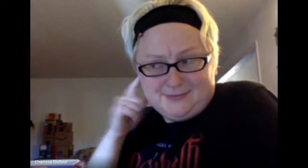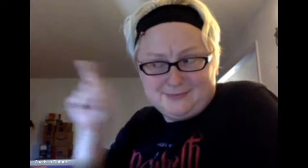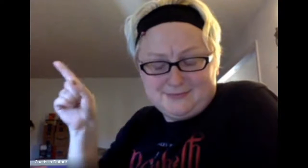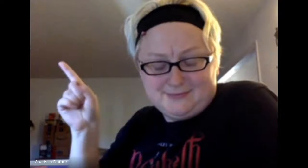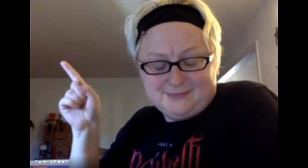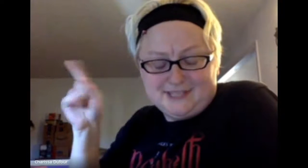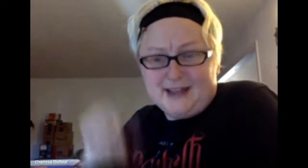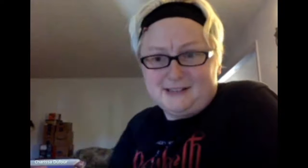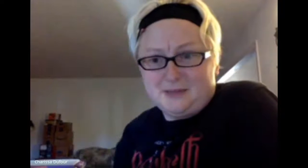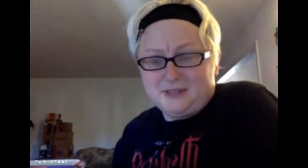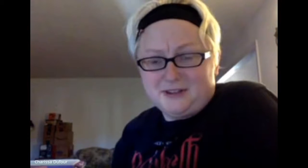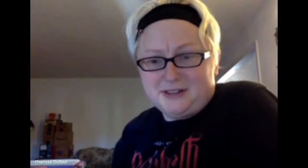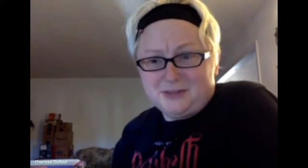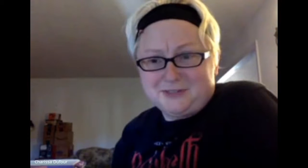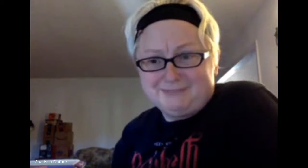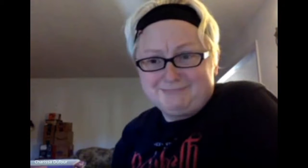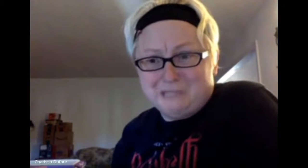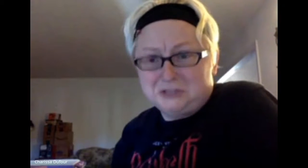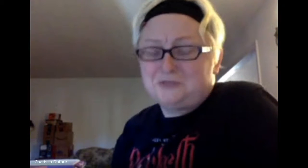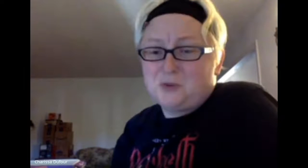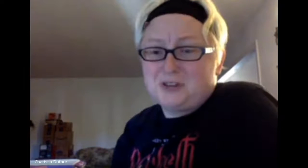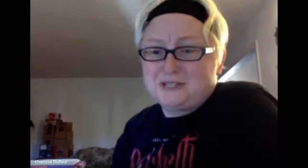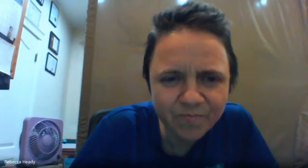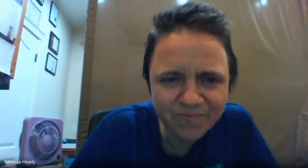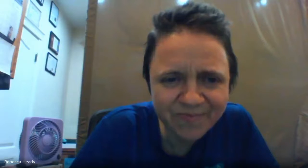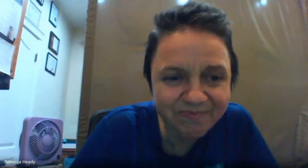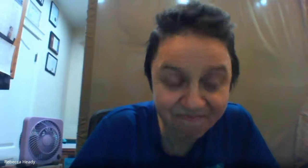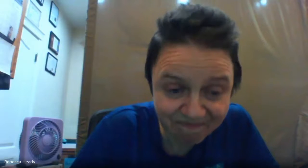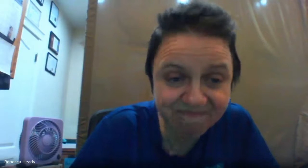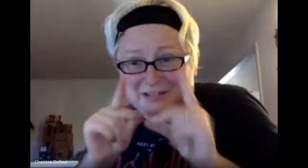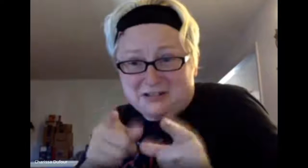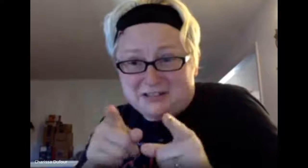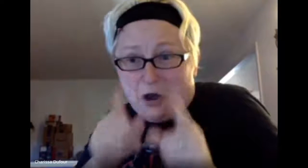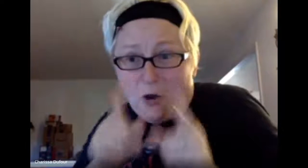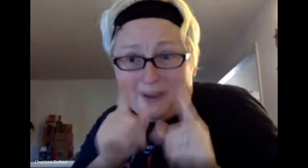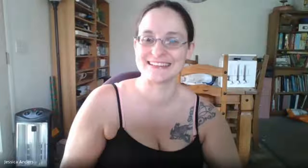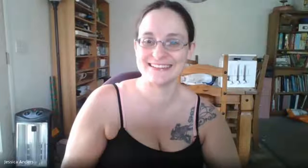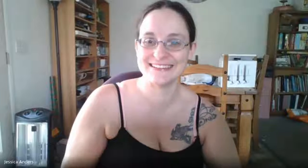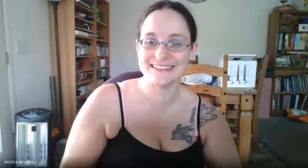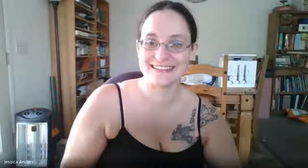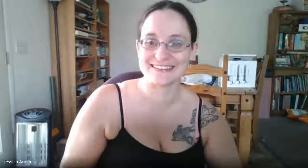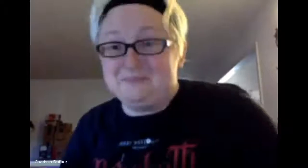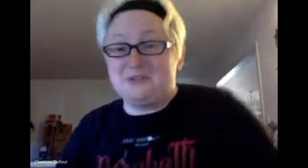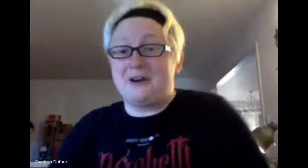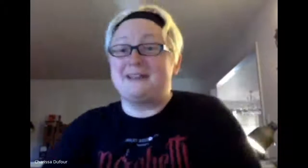sign club in their elementary. I learned it from one of those kids. Oh, okay. Always check. Sorry to interrupt.